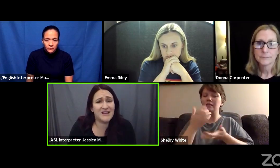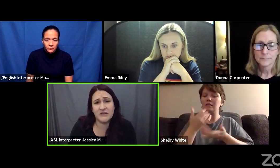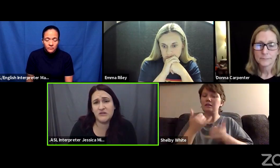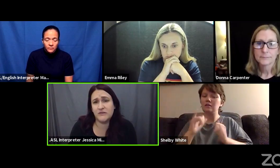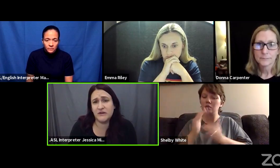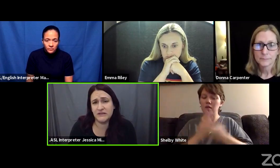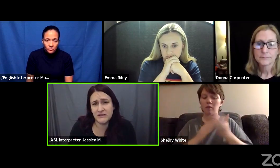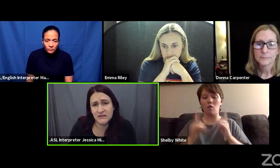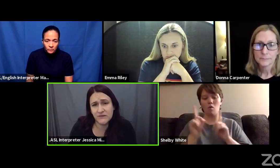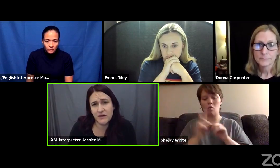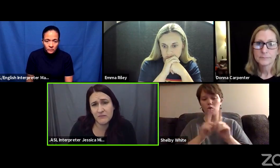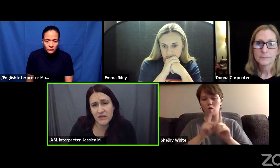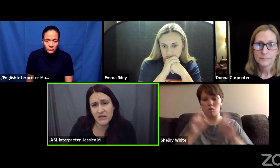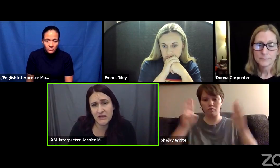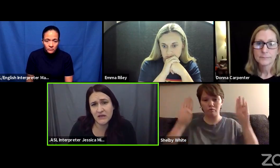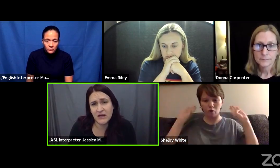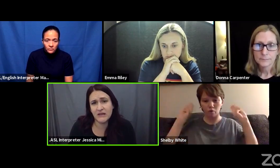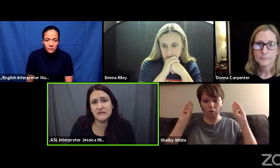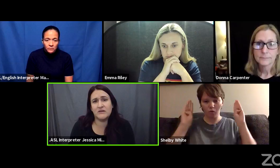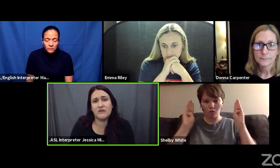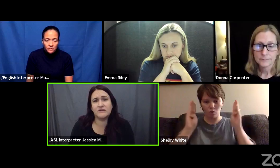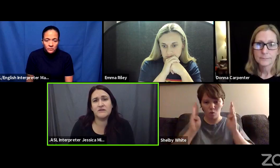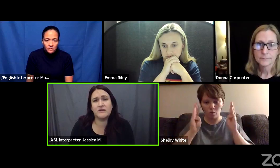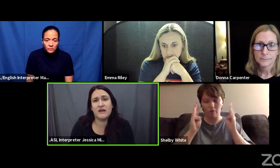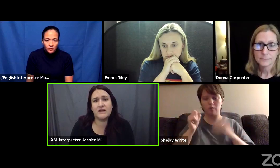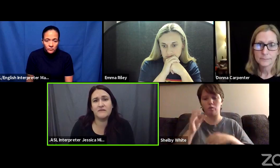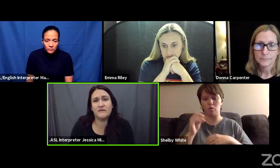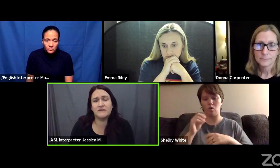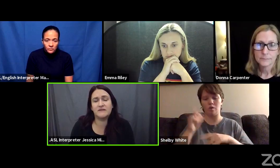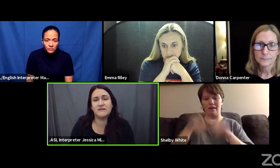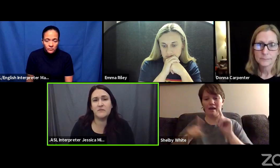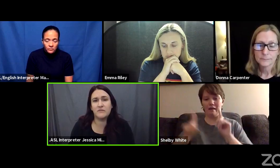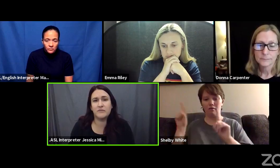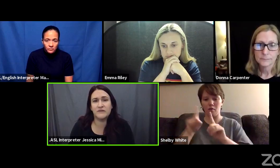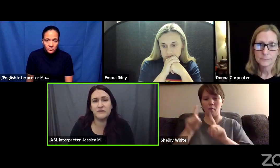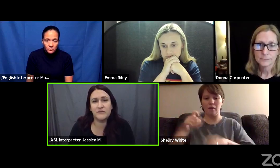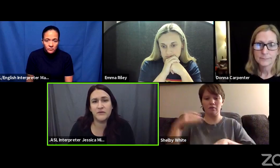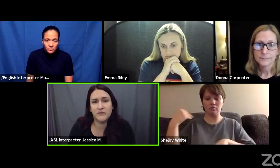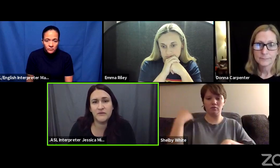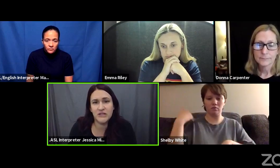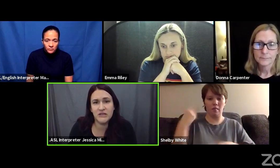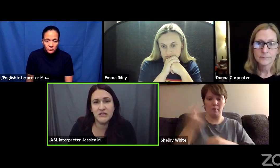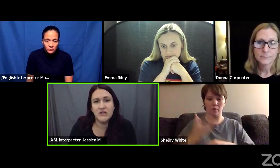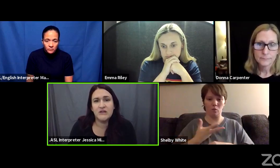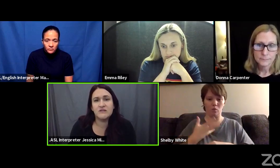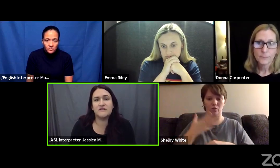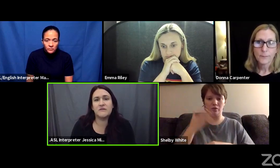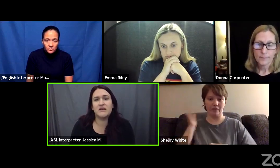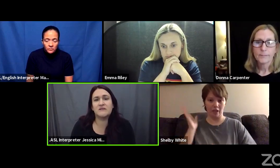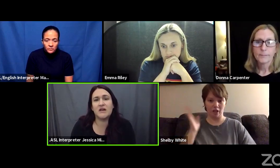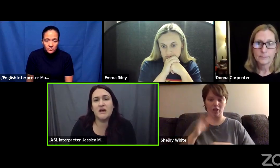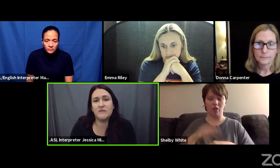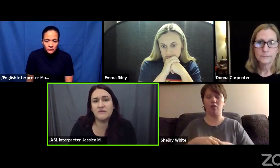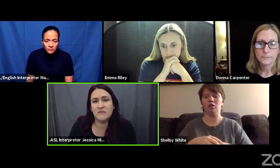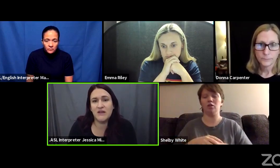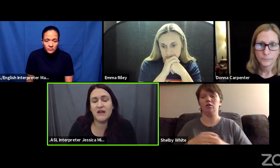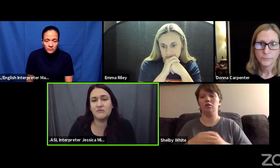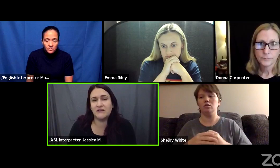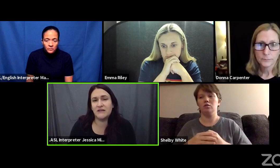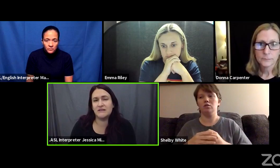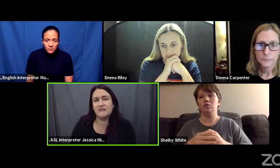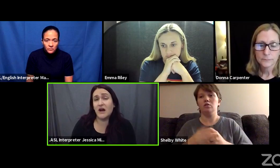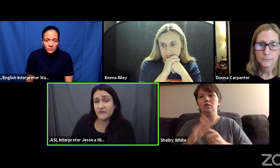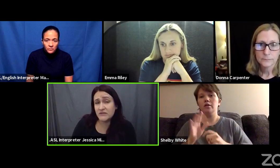somebody cannot be too far distance from me. I still also have some peripheral vision. So if somebody comes up to